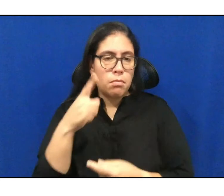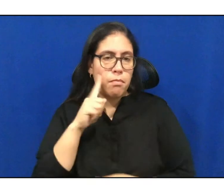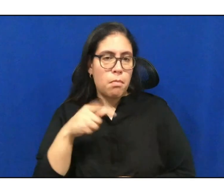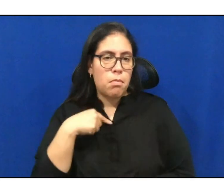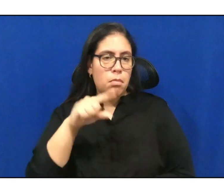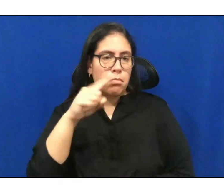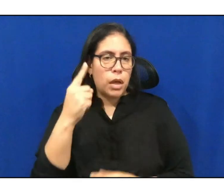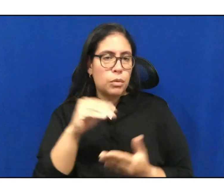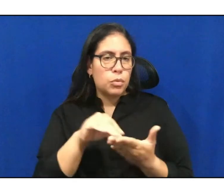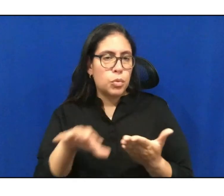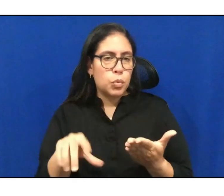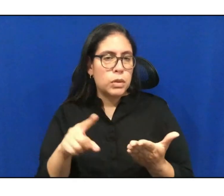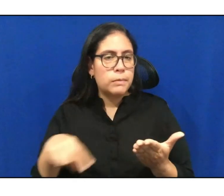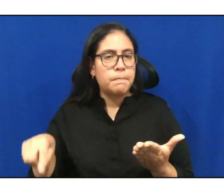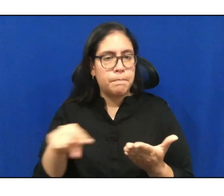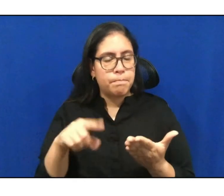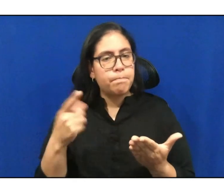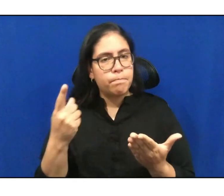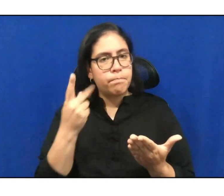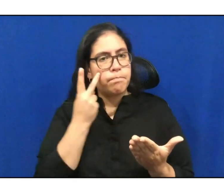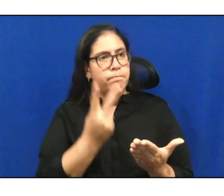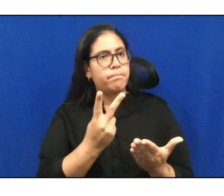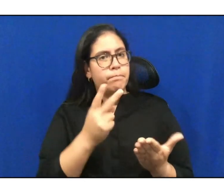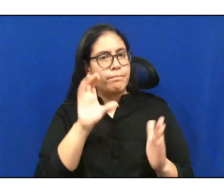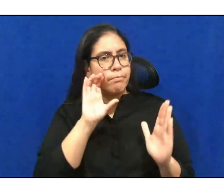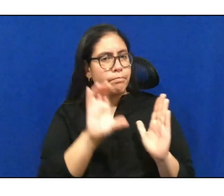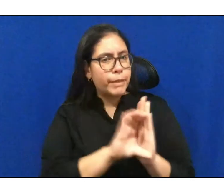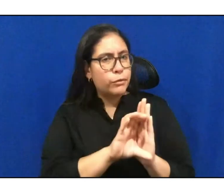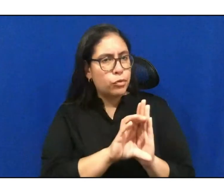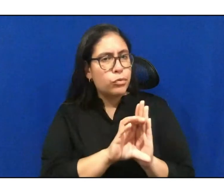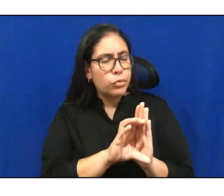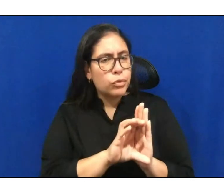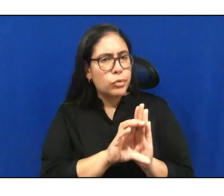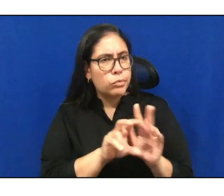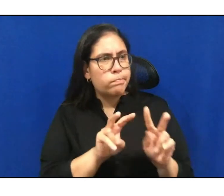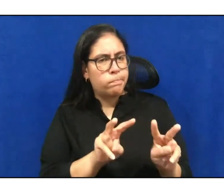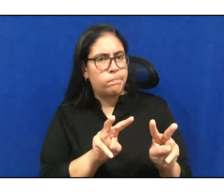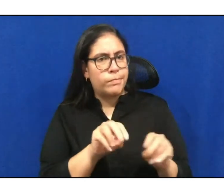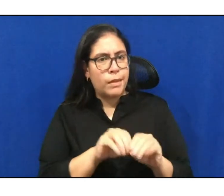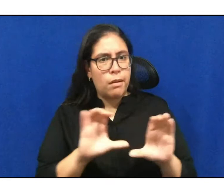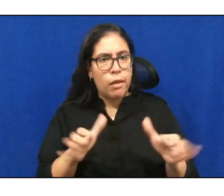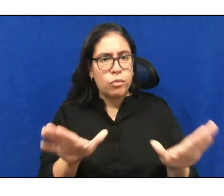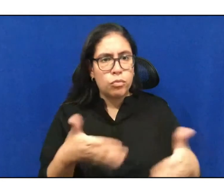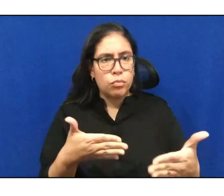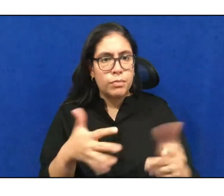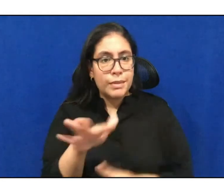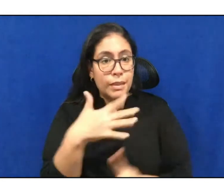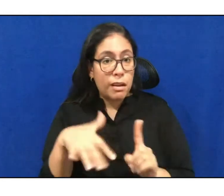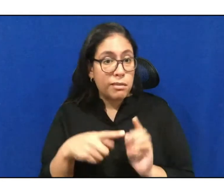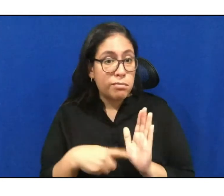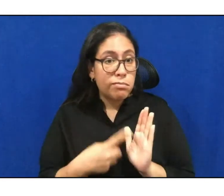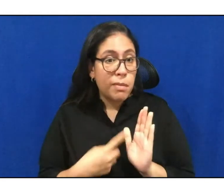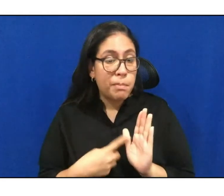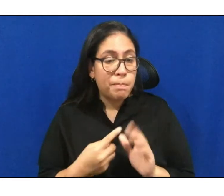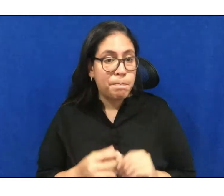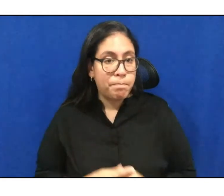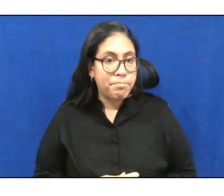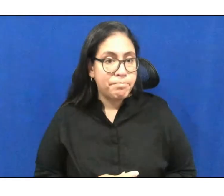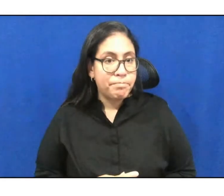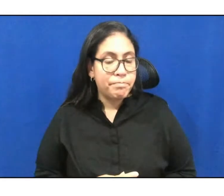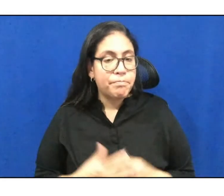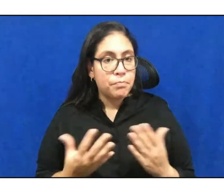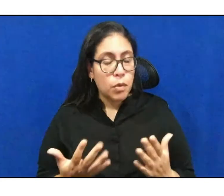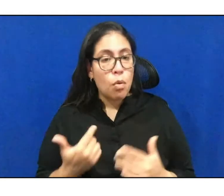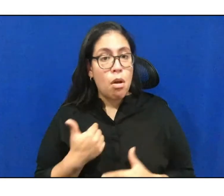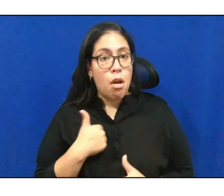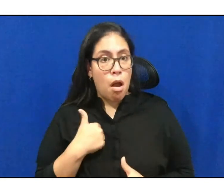to images in a classroom setting sometimes. And so I actually